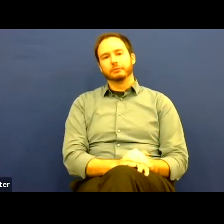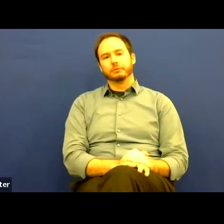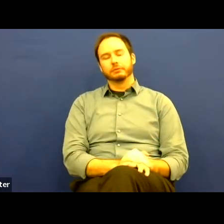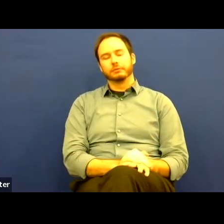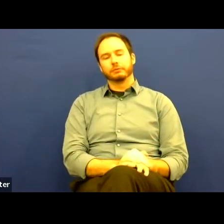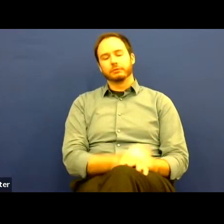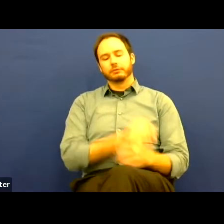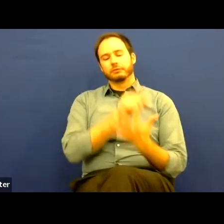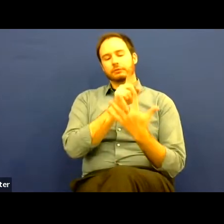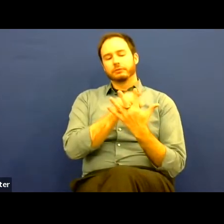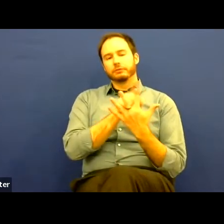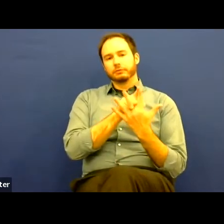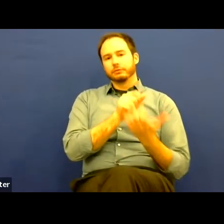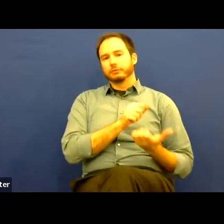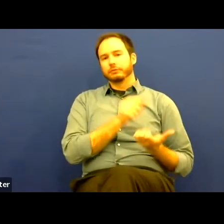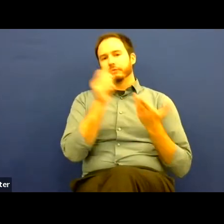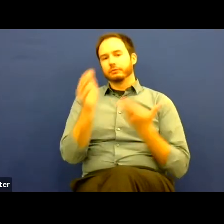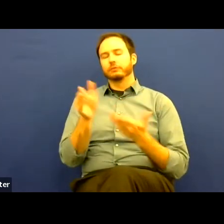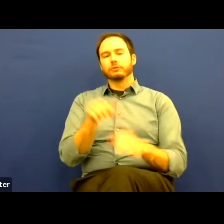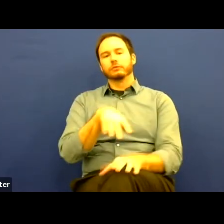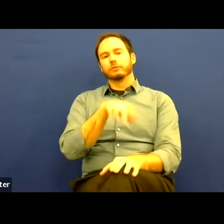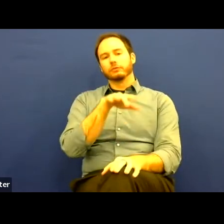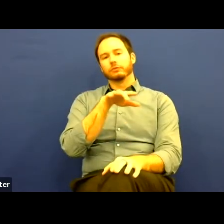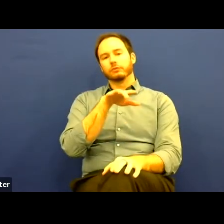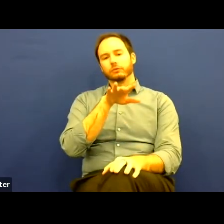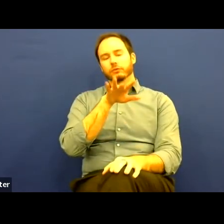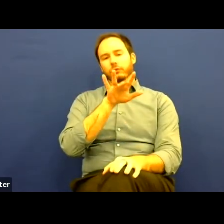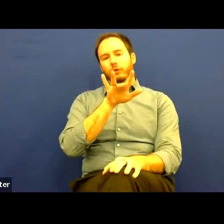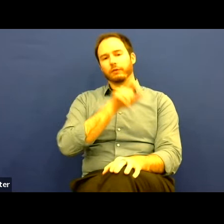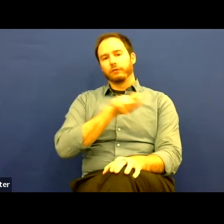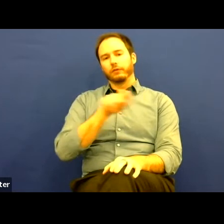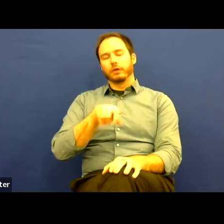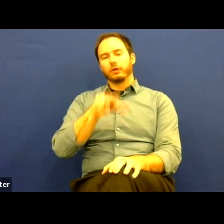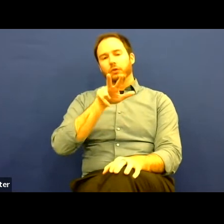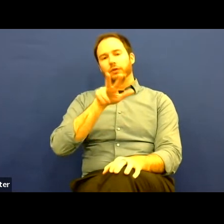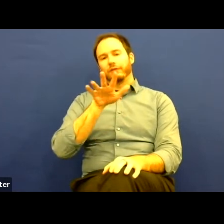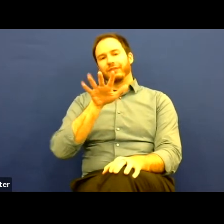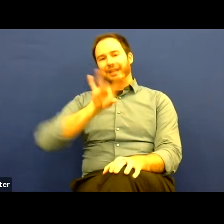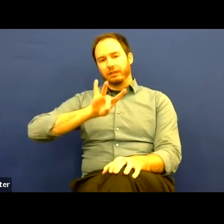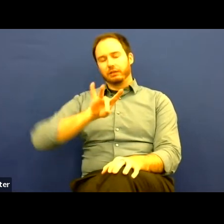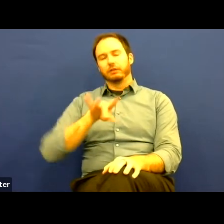Mr. Supervisor and fellow town board members, I have resolution number